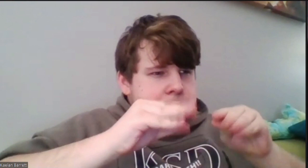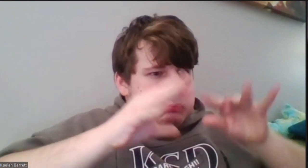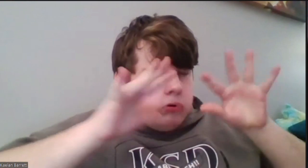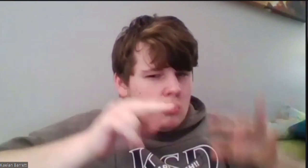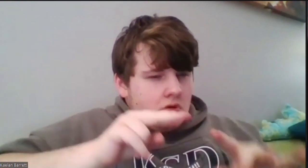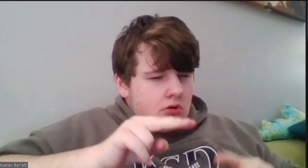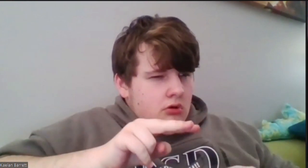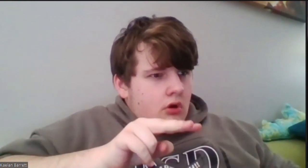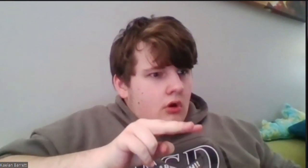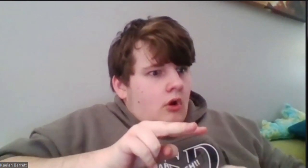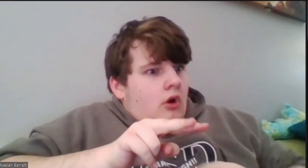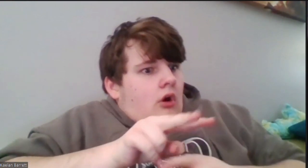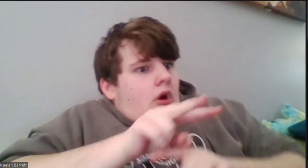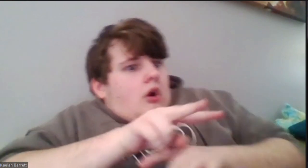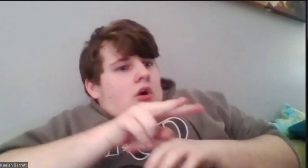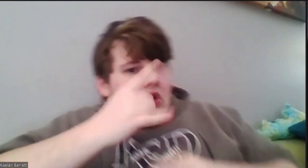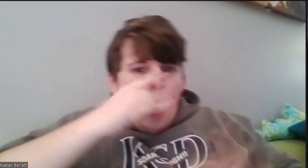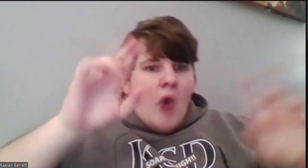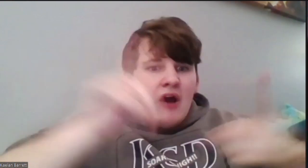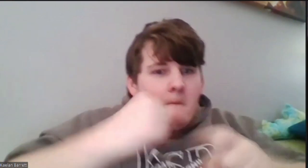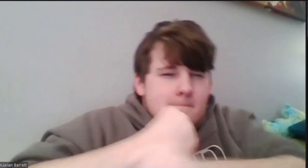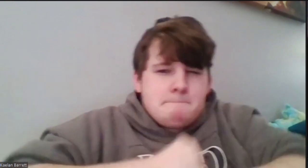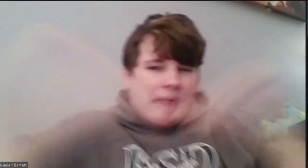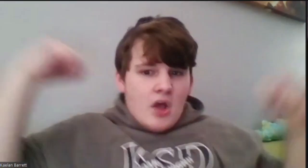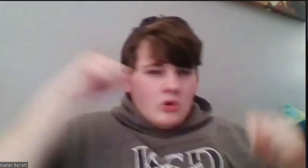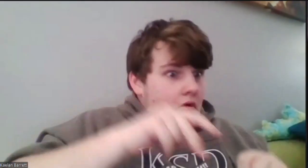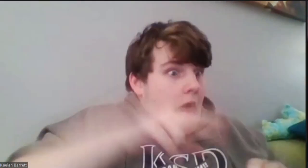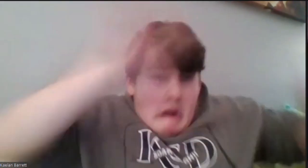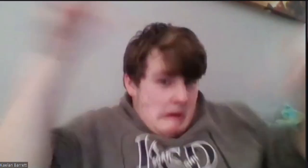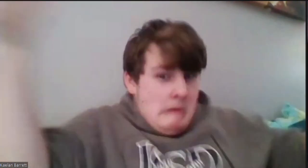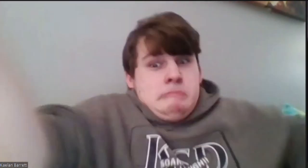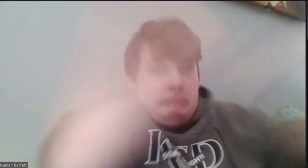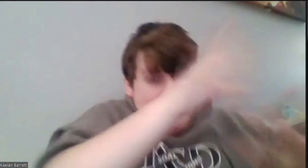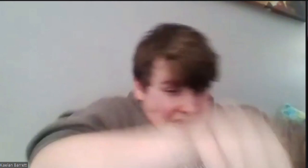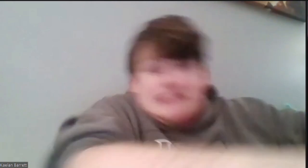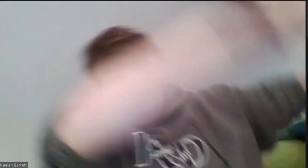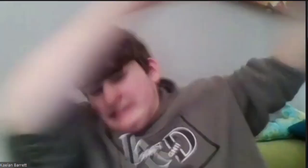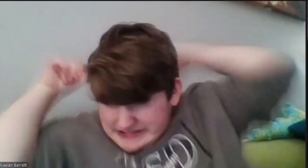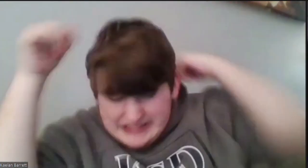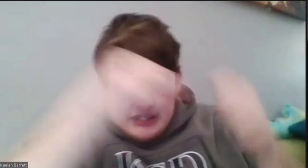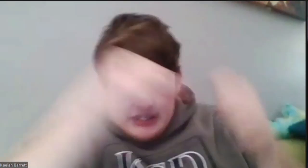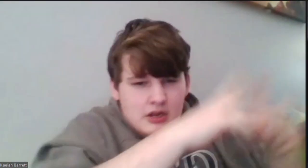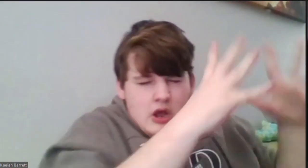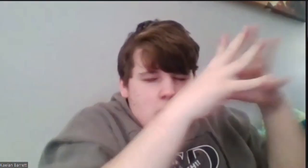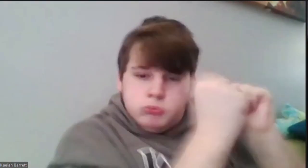the fire is growing brighter and brighter and brighter. Looks like it's ready to blow. But there's nothing he can